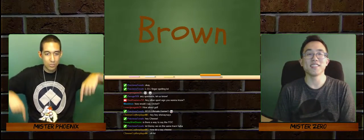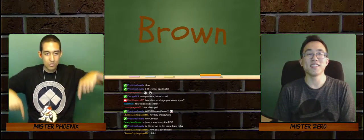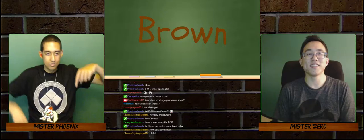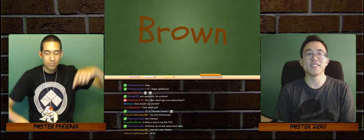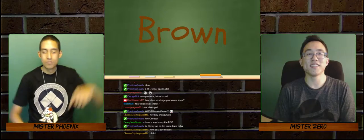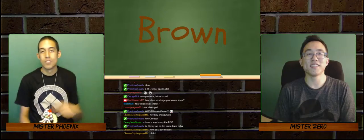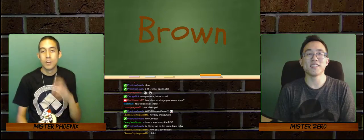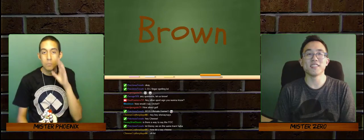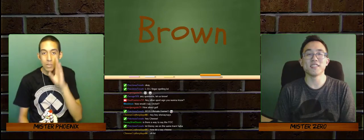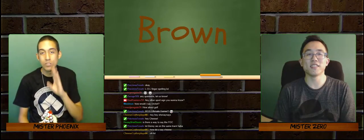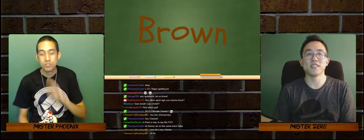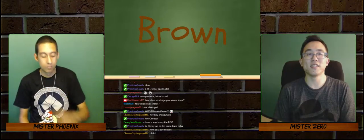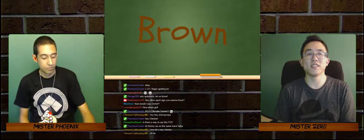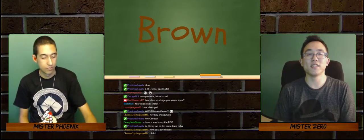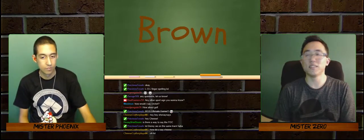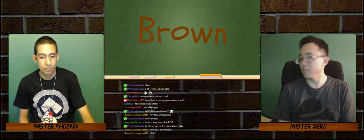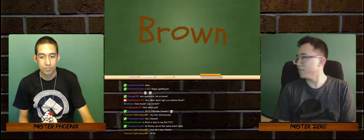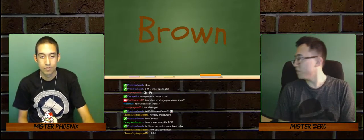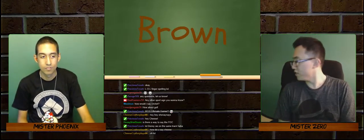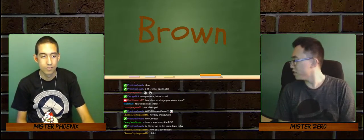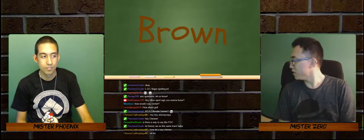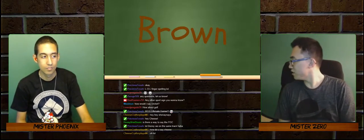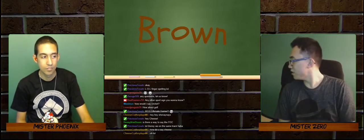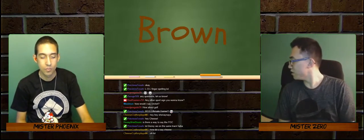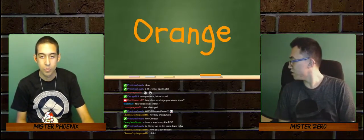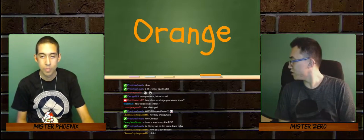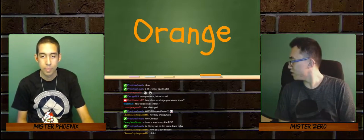Brown. Brown.